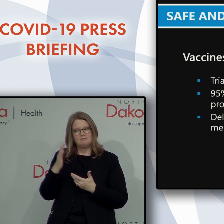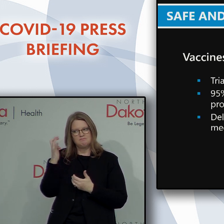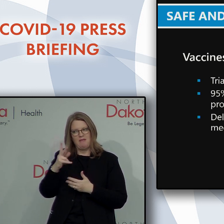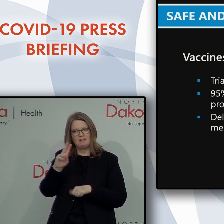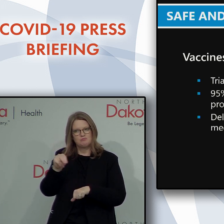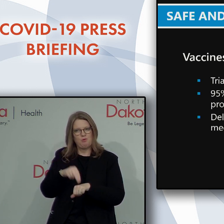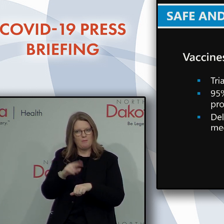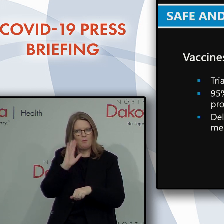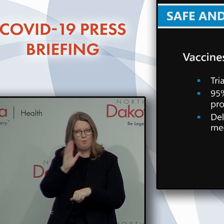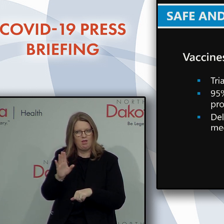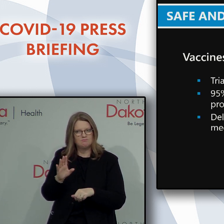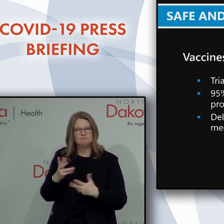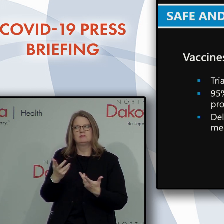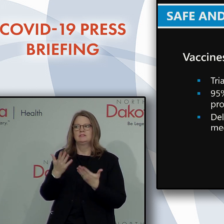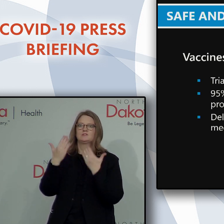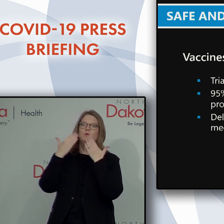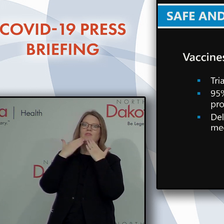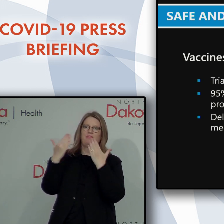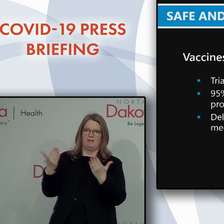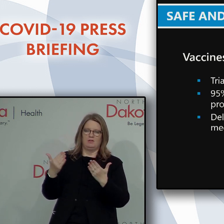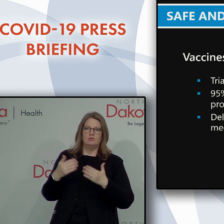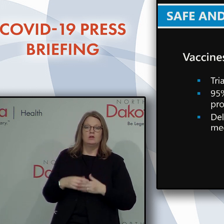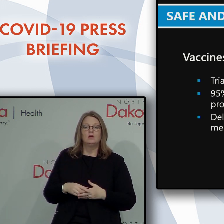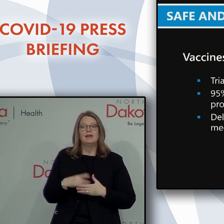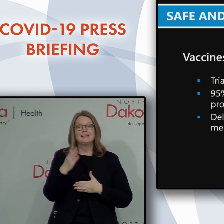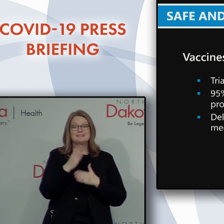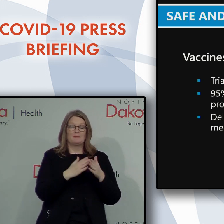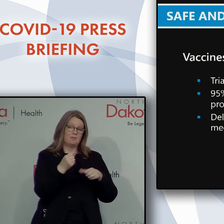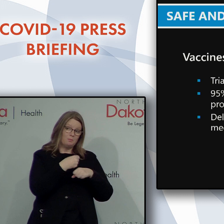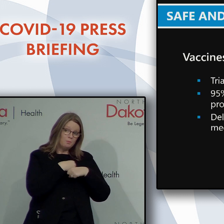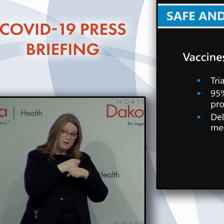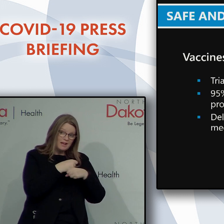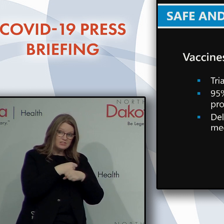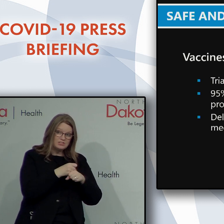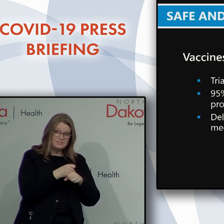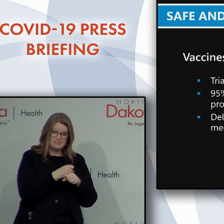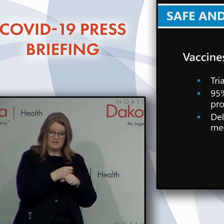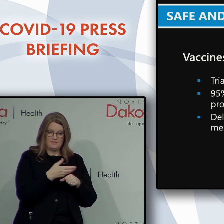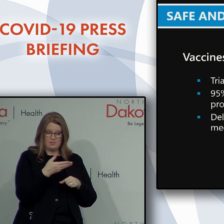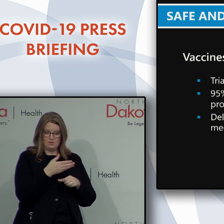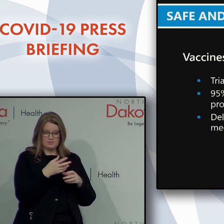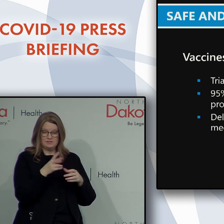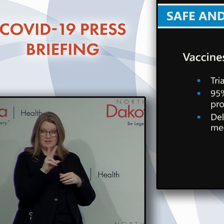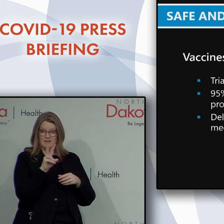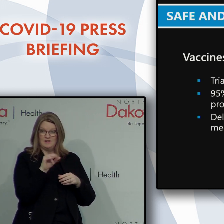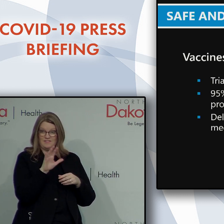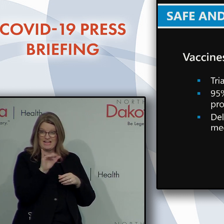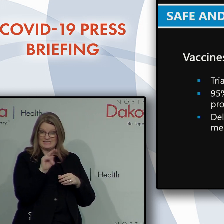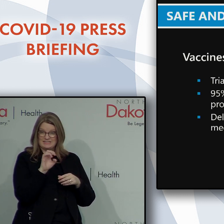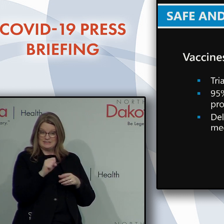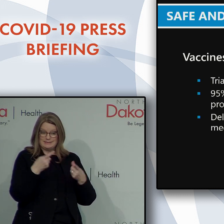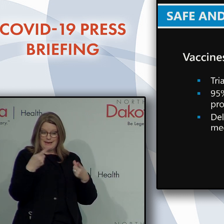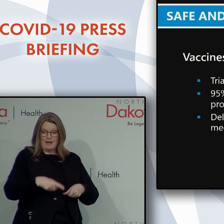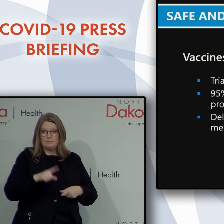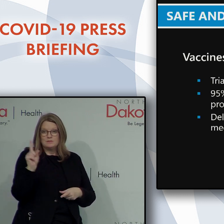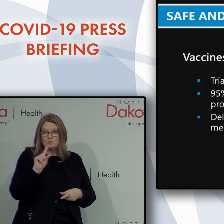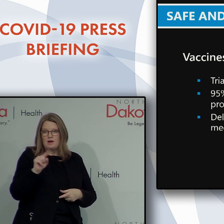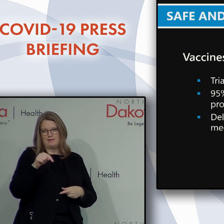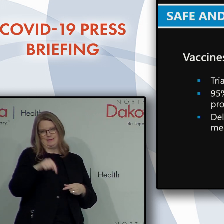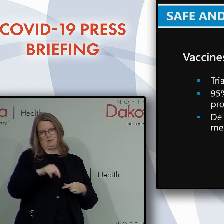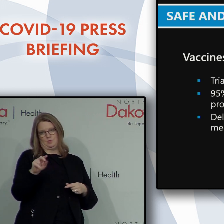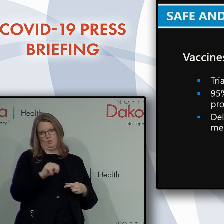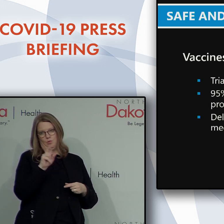vaccines. And as we've talked about, some of the production of the key components of those vaccines is happening right here in North